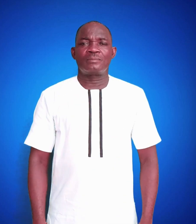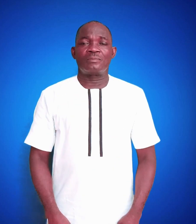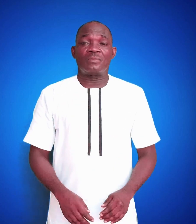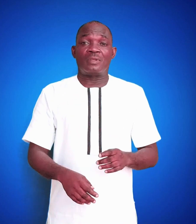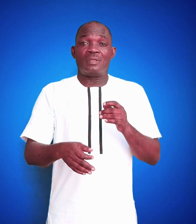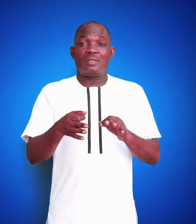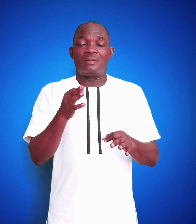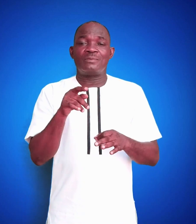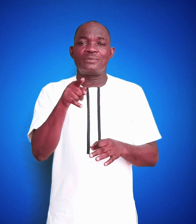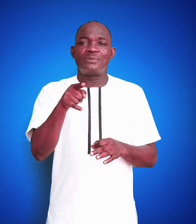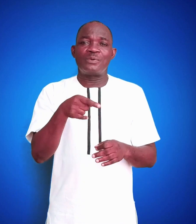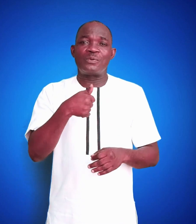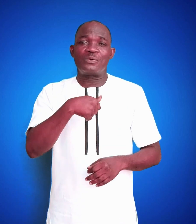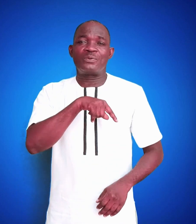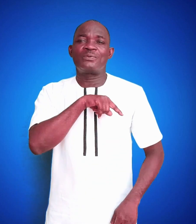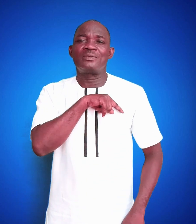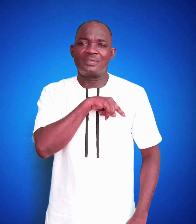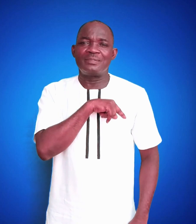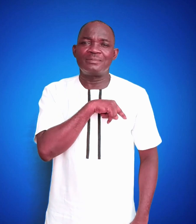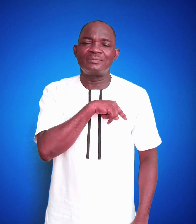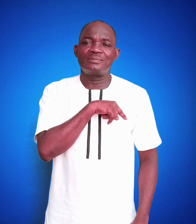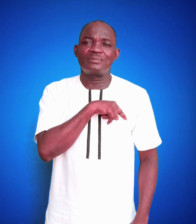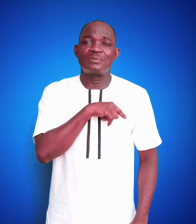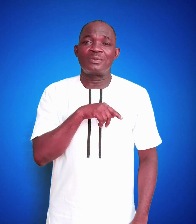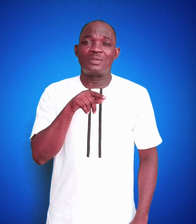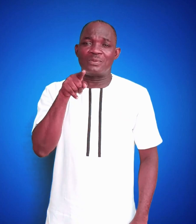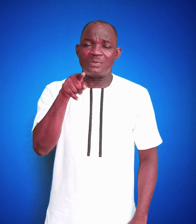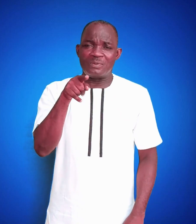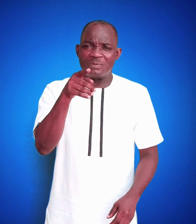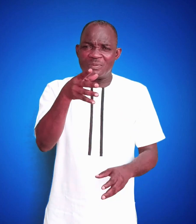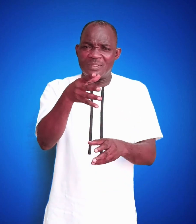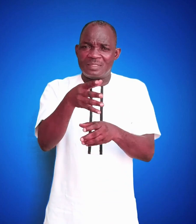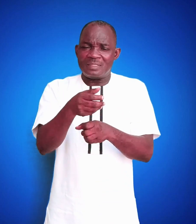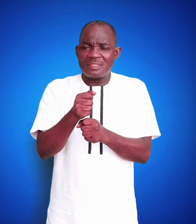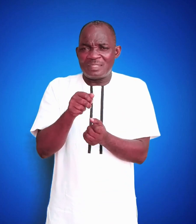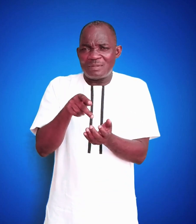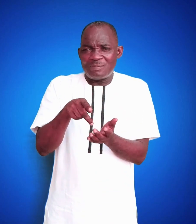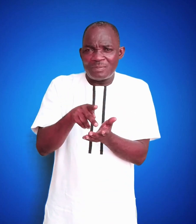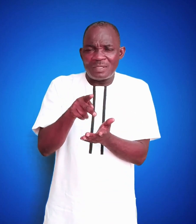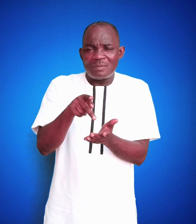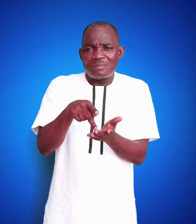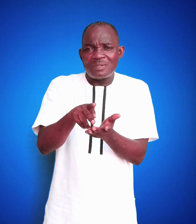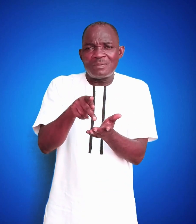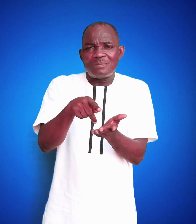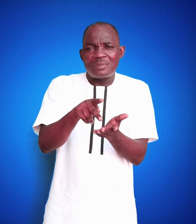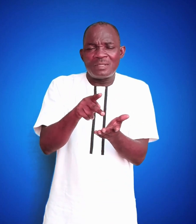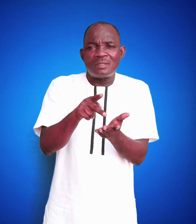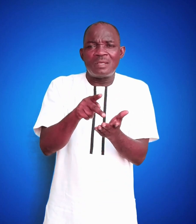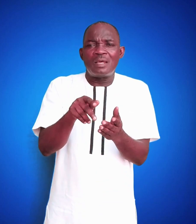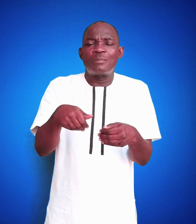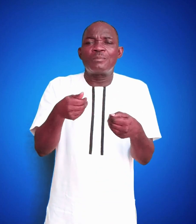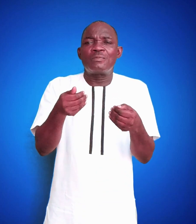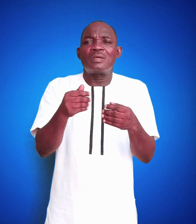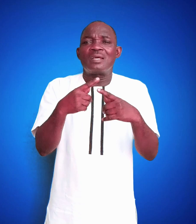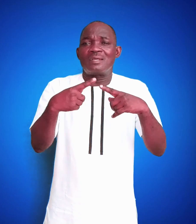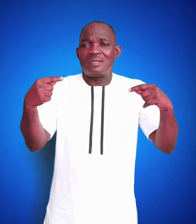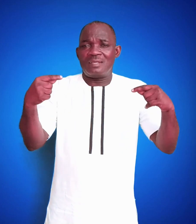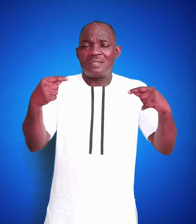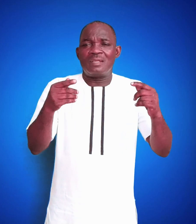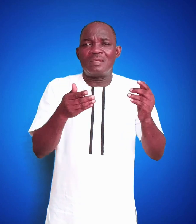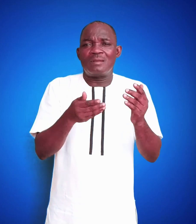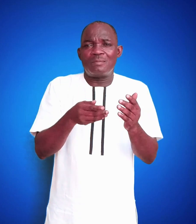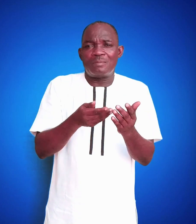If you qualify, you get a payment card provided by